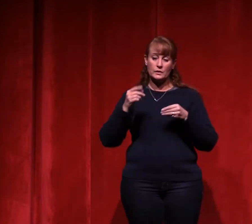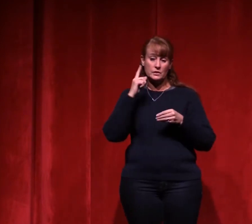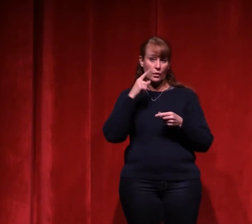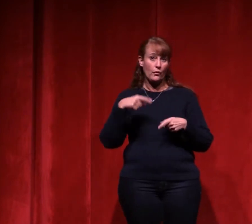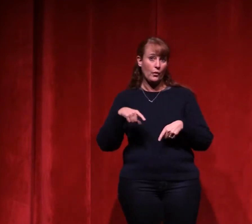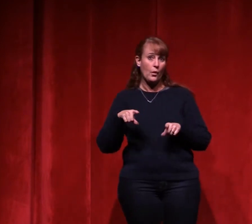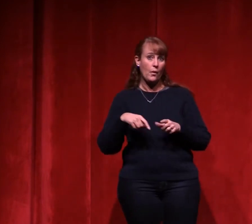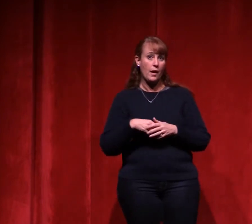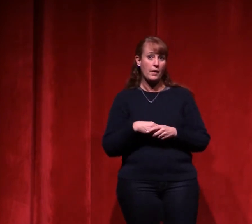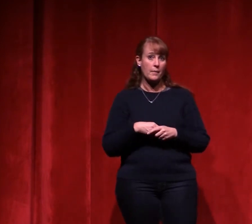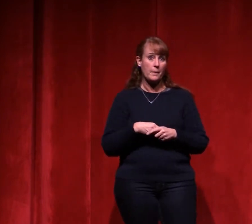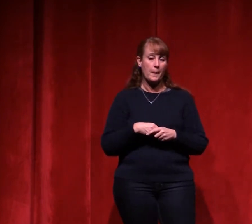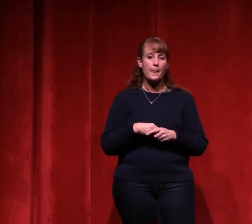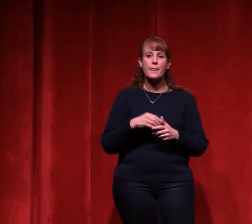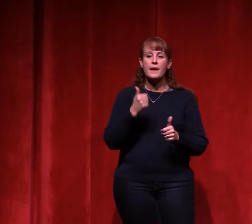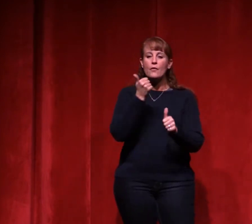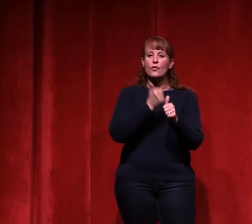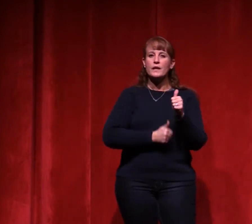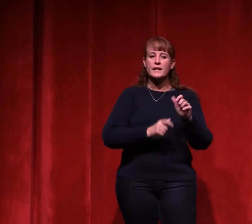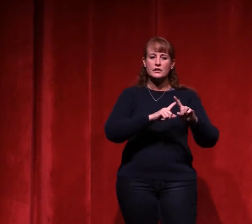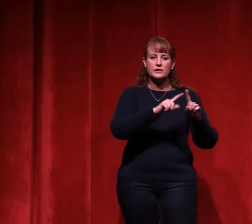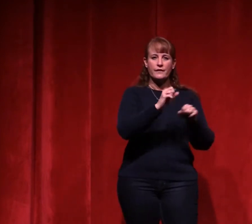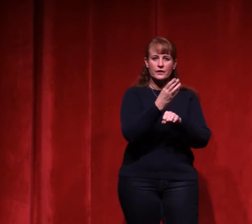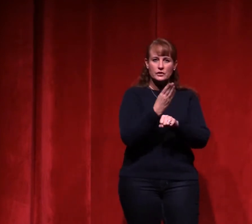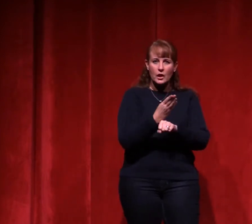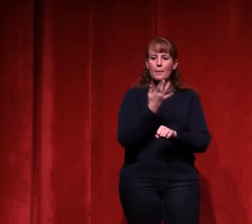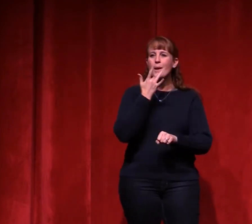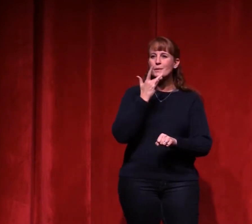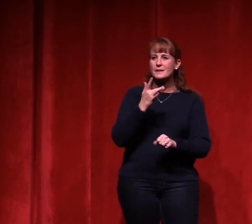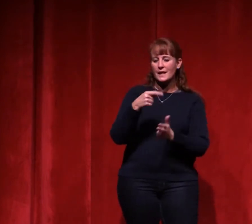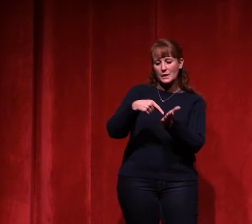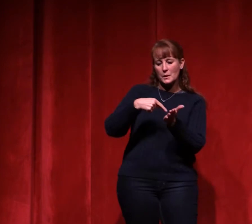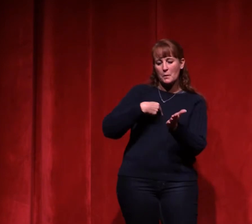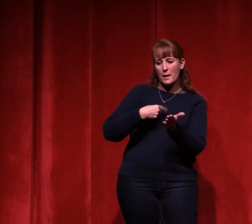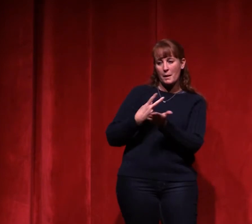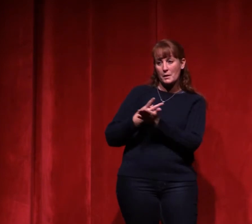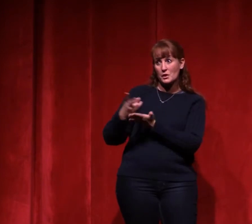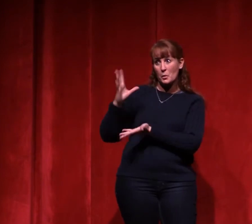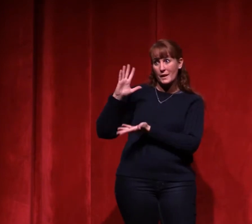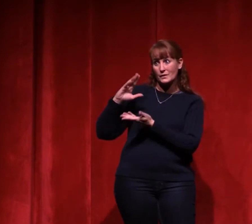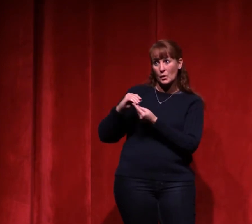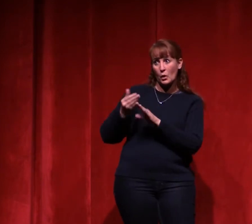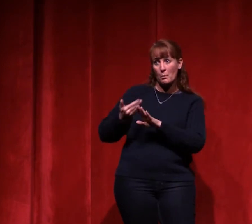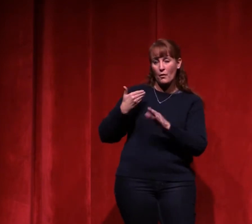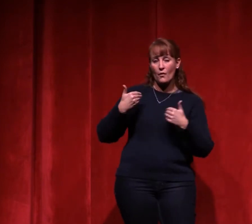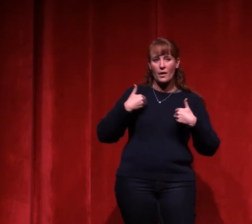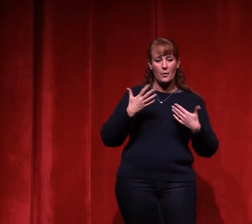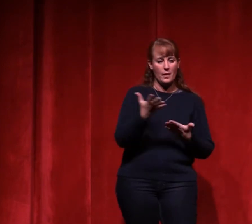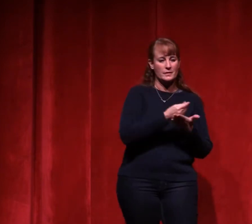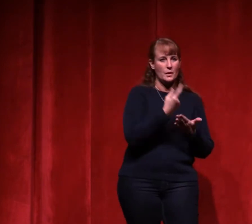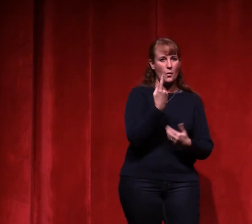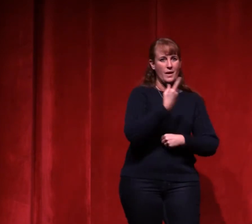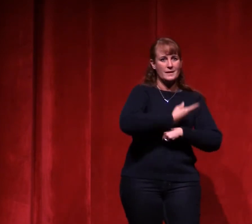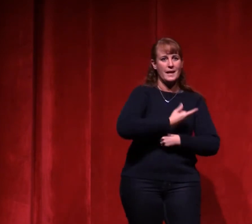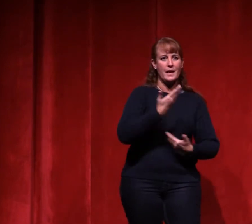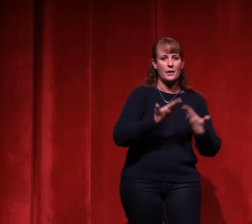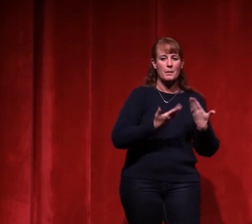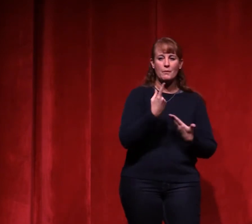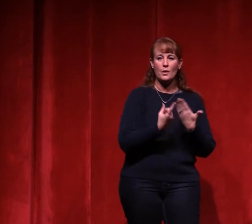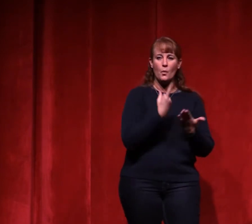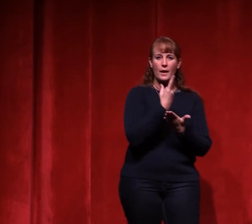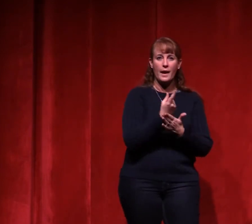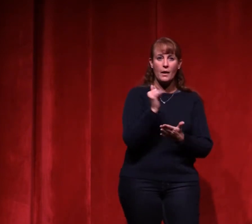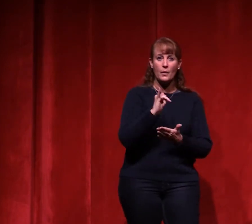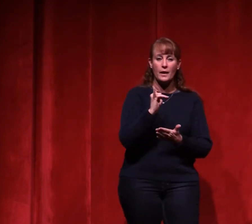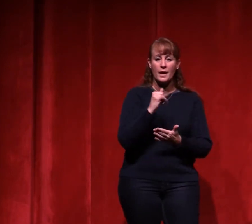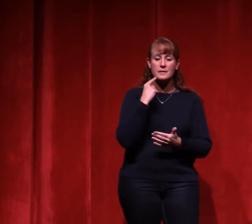while. And with each of those jobs, I was lucky to get paid in 2 weeks what I used to earn in a day, sometimes even an hour as a